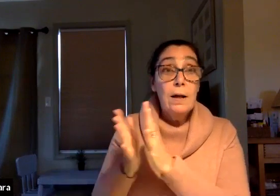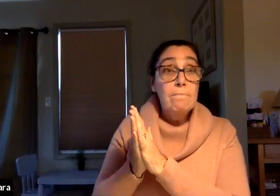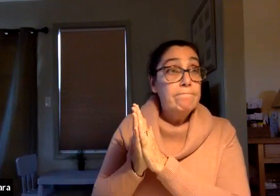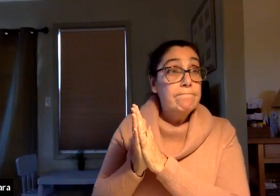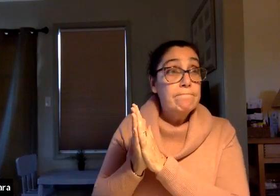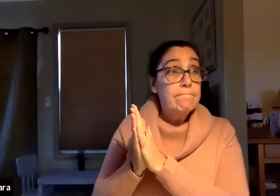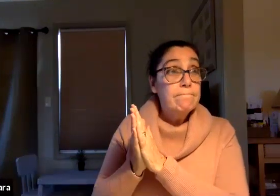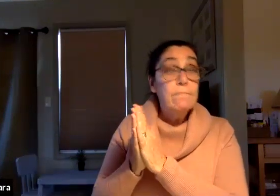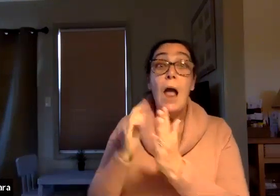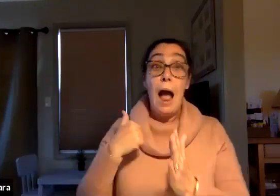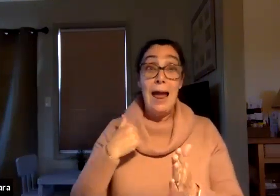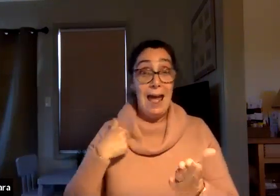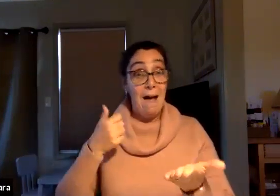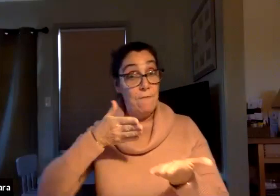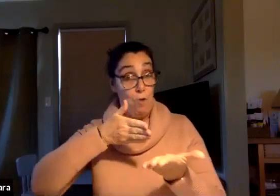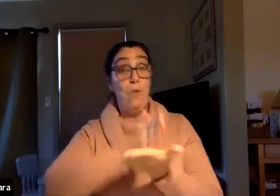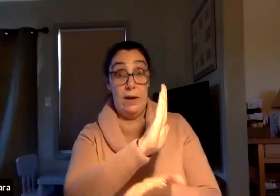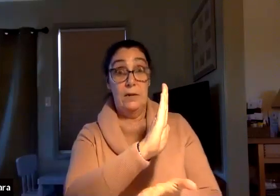I have a right.